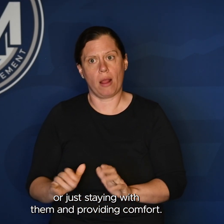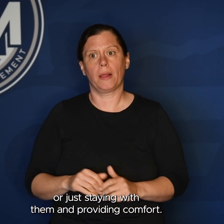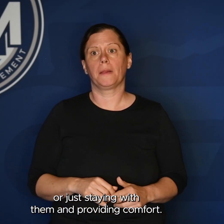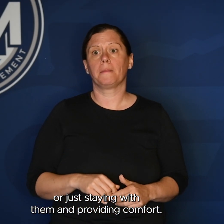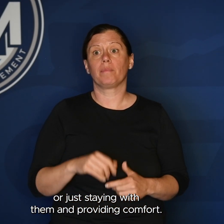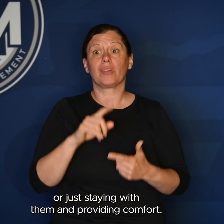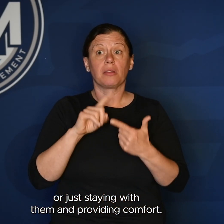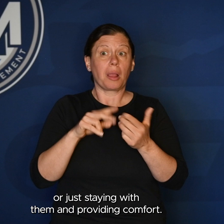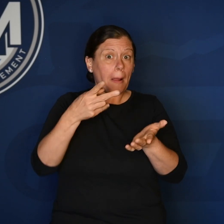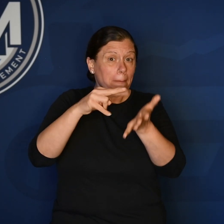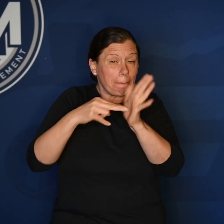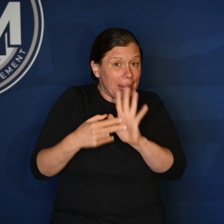providing comfort.